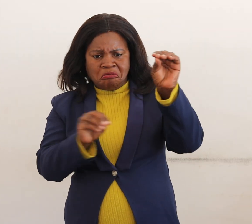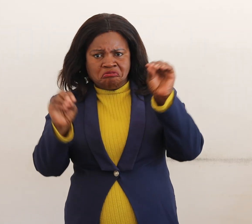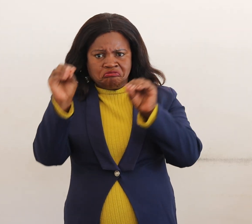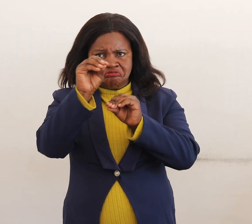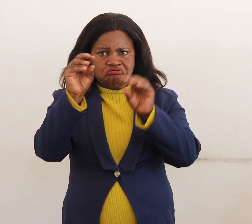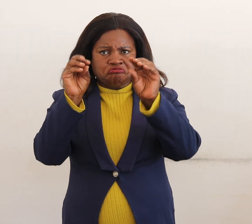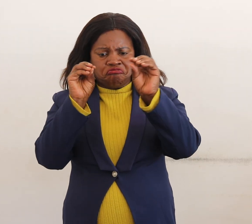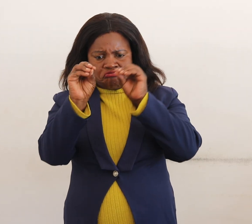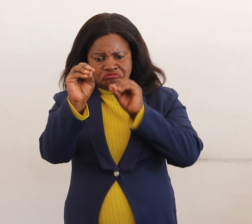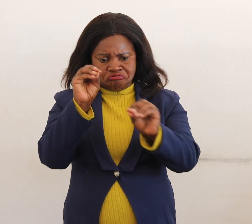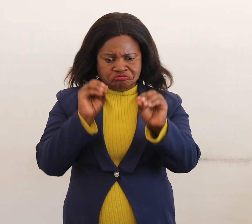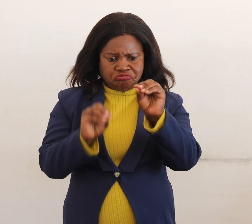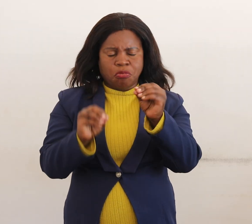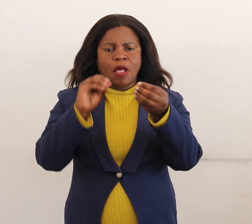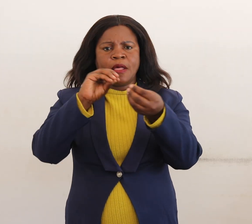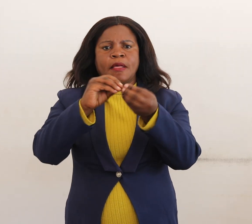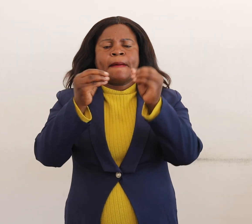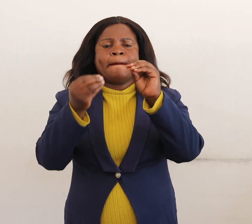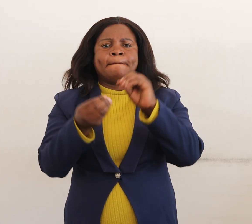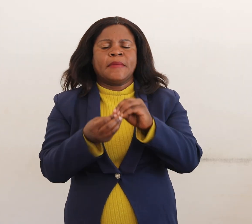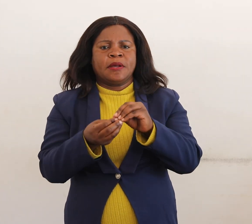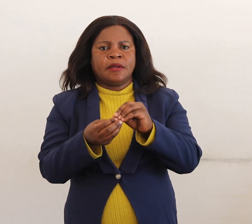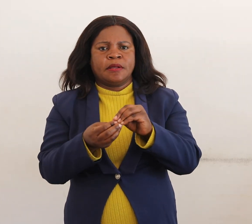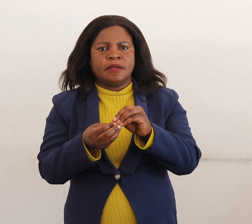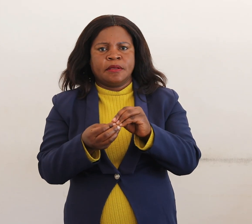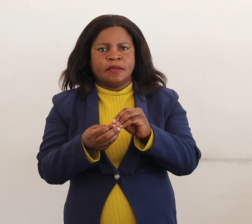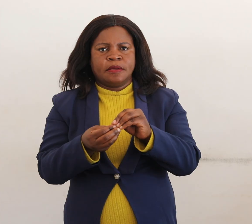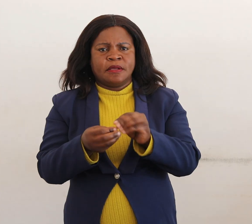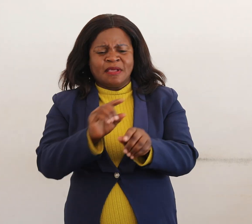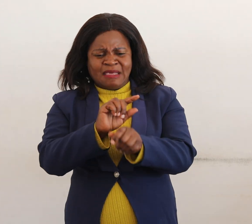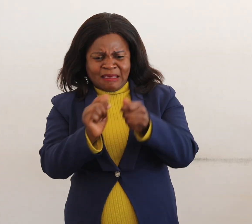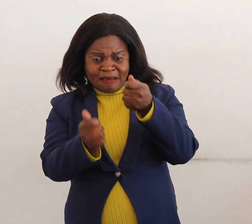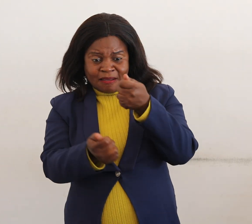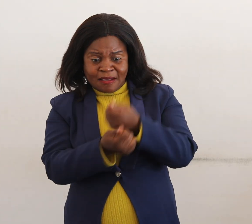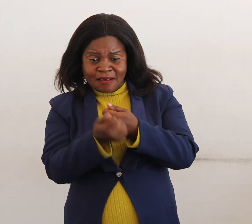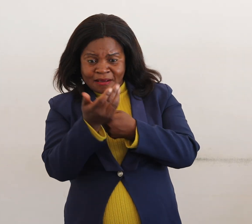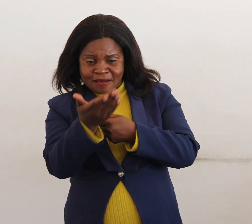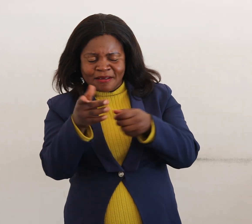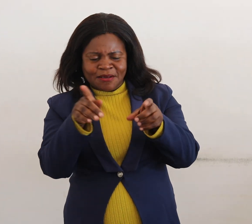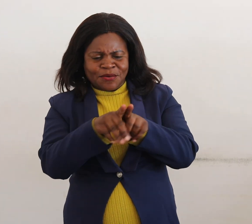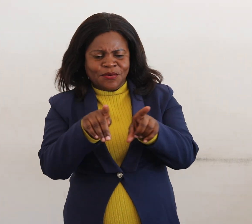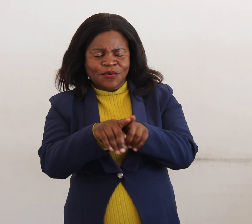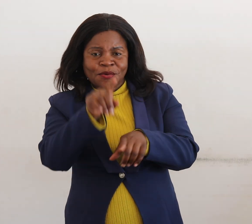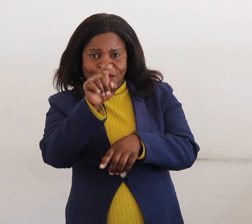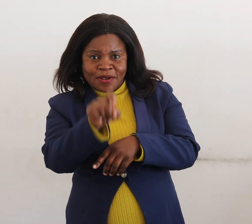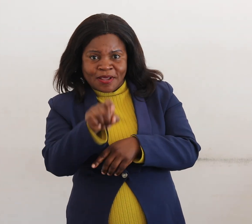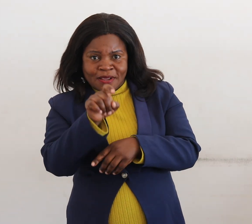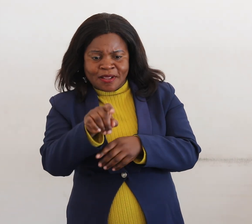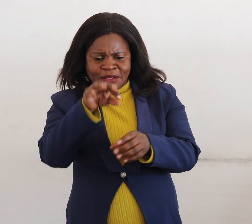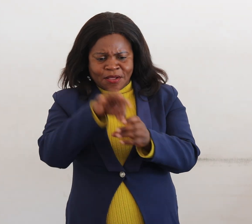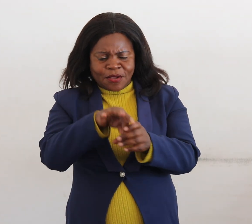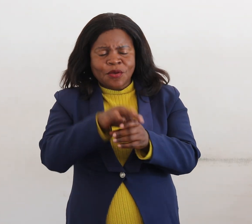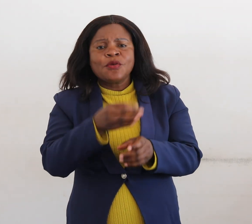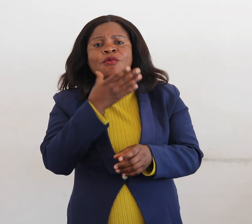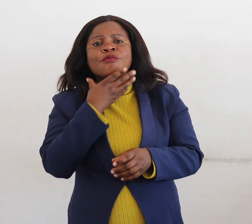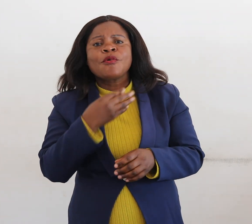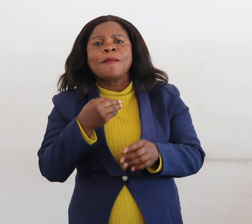renumbered. The change also requires the Electoral Commission to publish the details